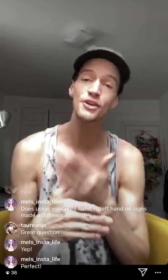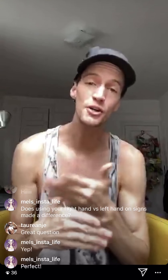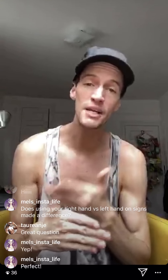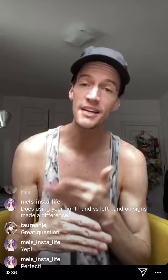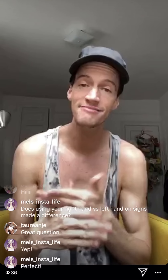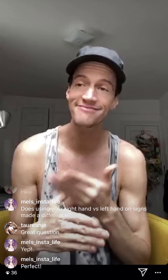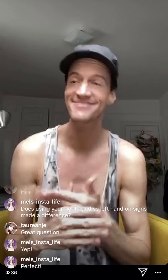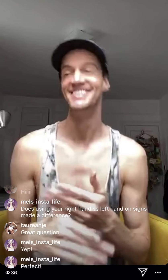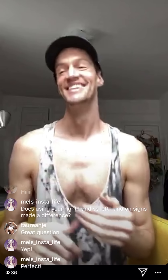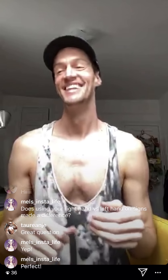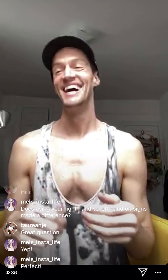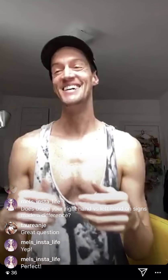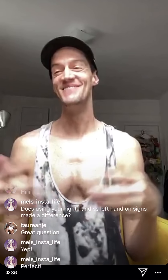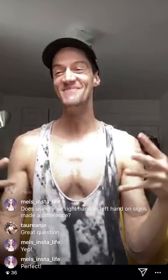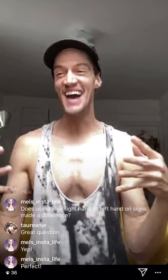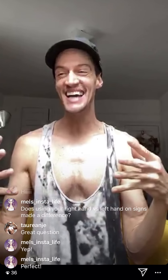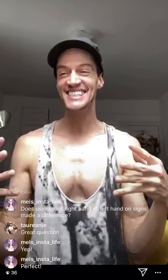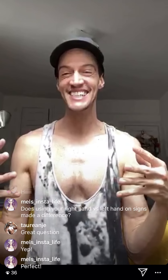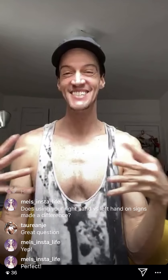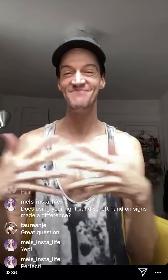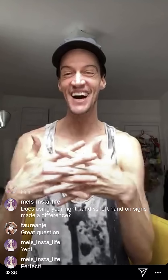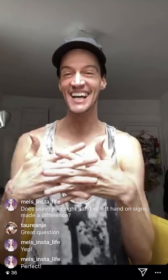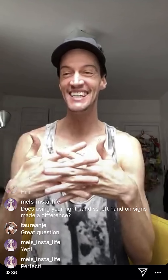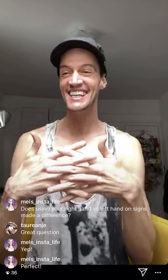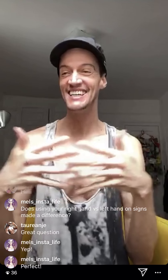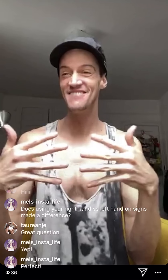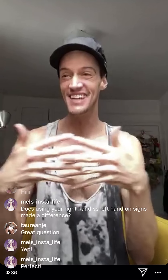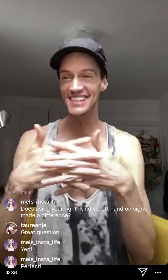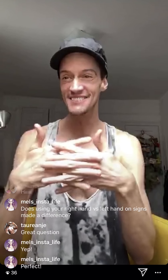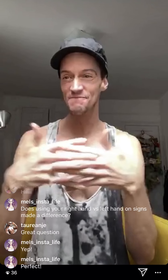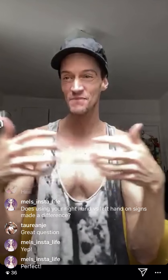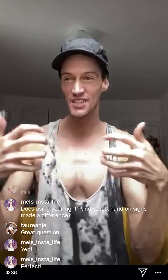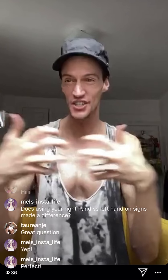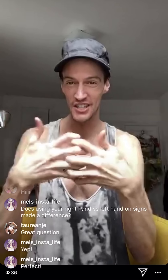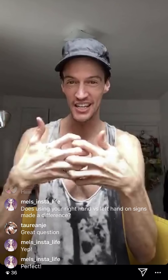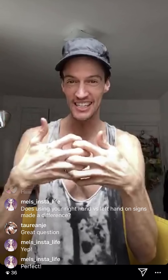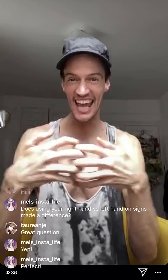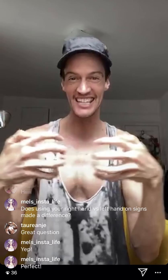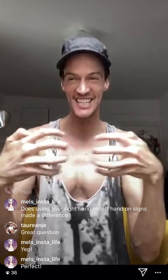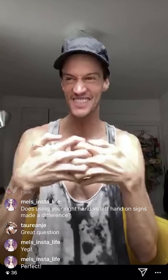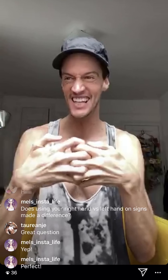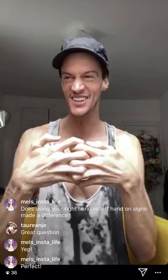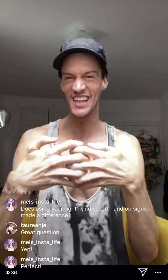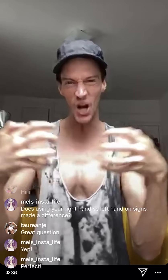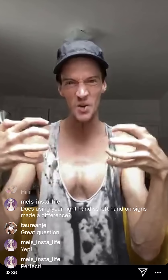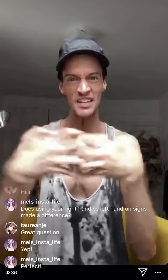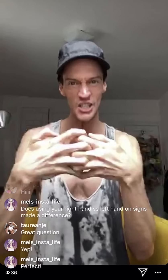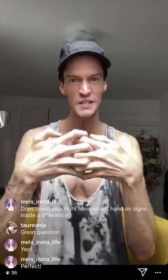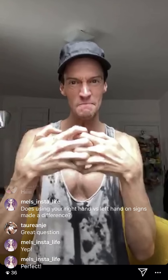disturbing. Match, combine, fit. Just the hands coming together, like, oh, that's a good match.